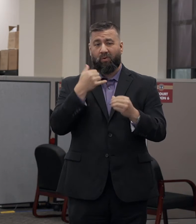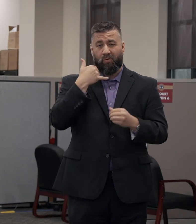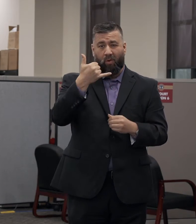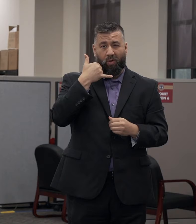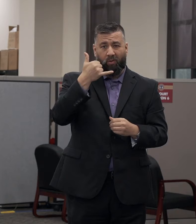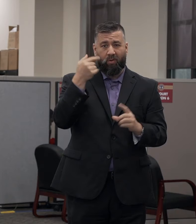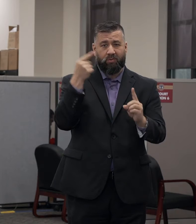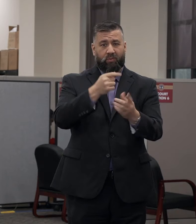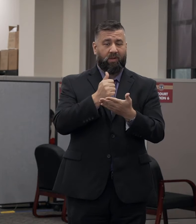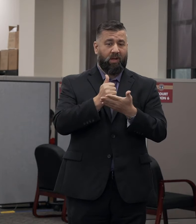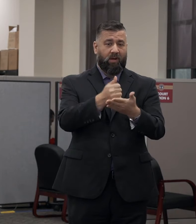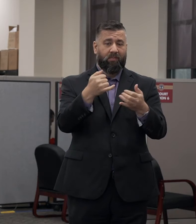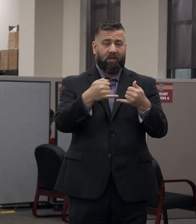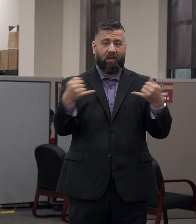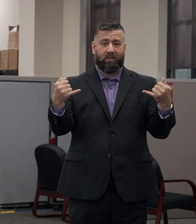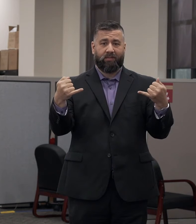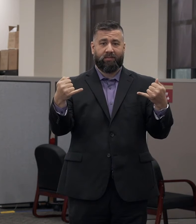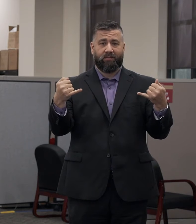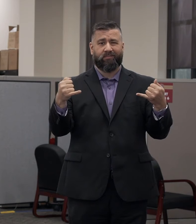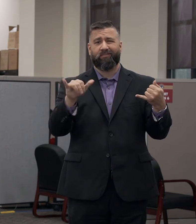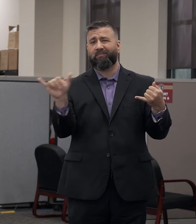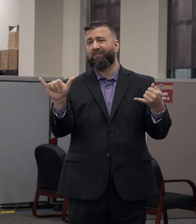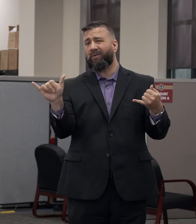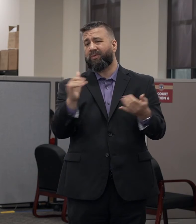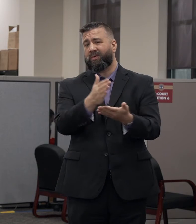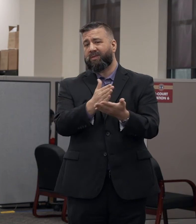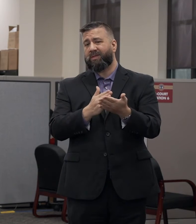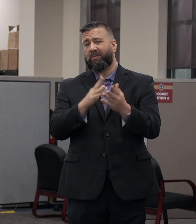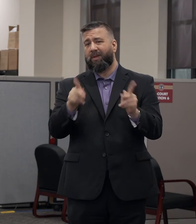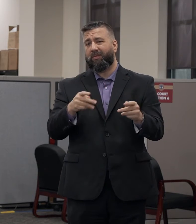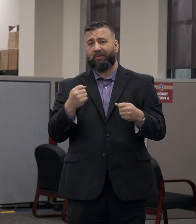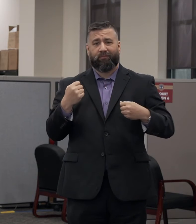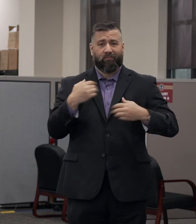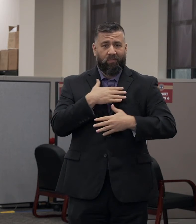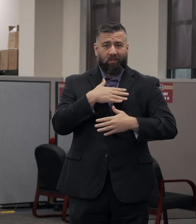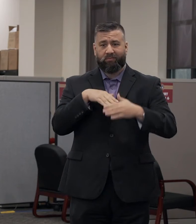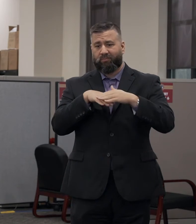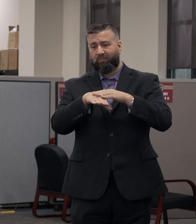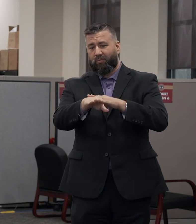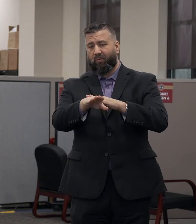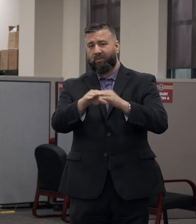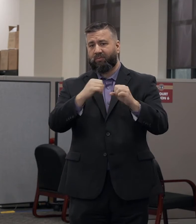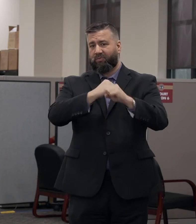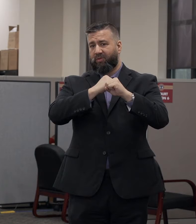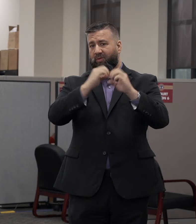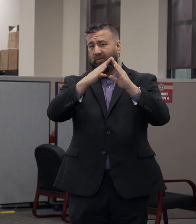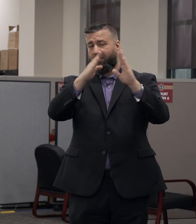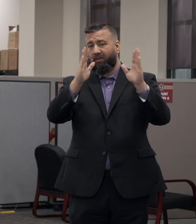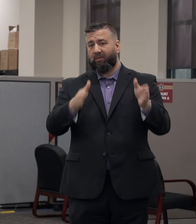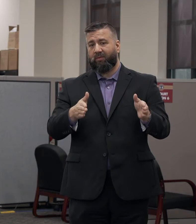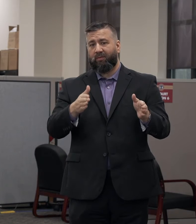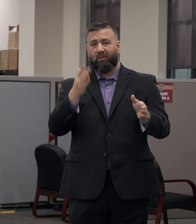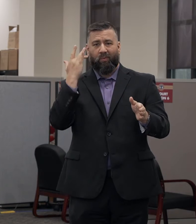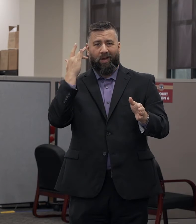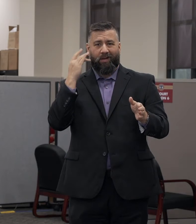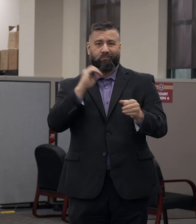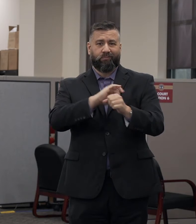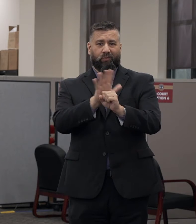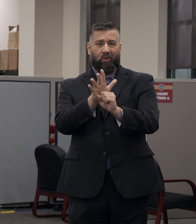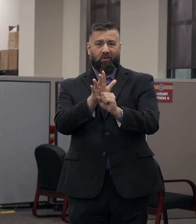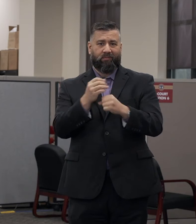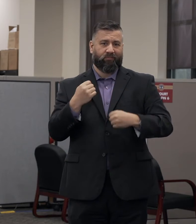pandemic and hesitancy by some to enter shelters because of concern over contracting the